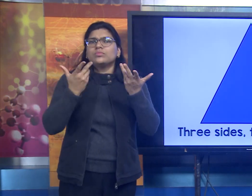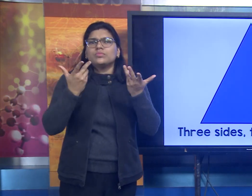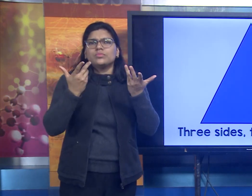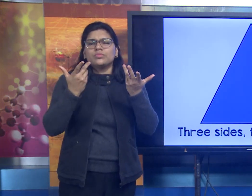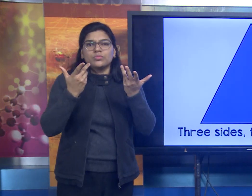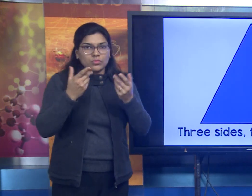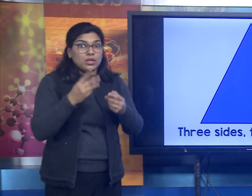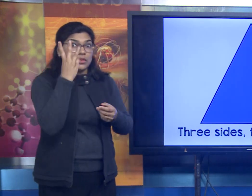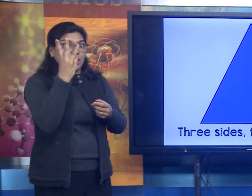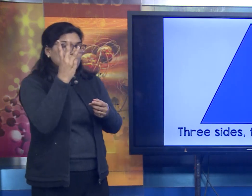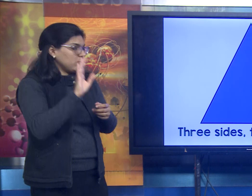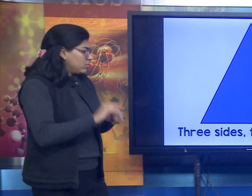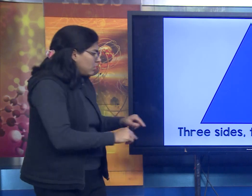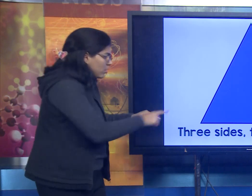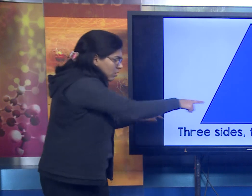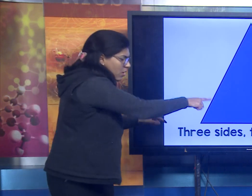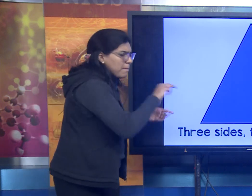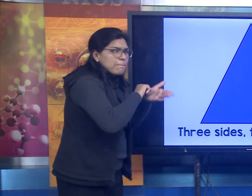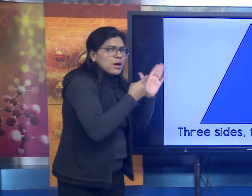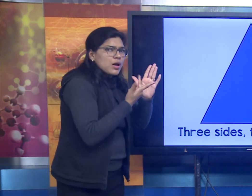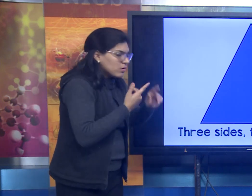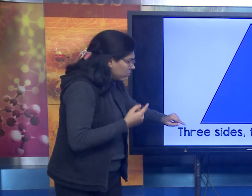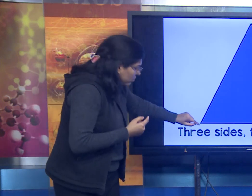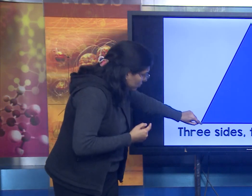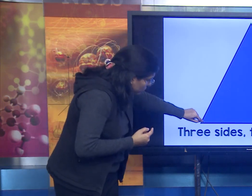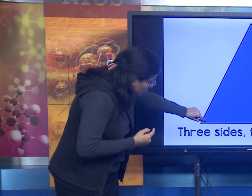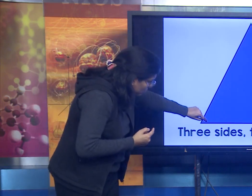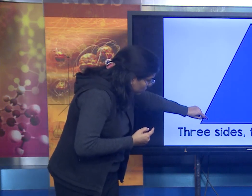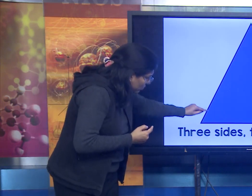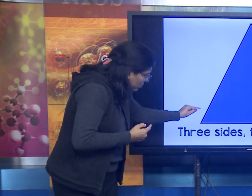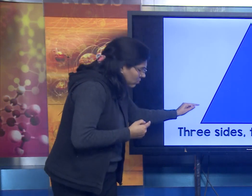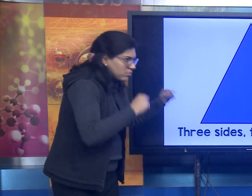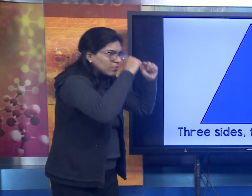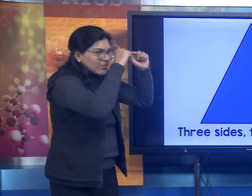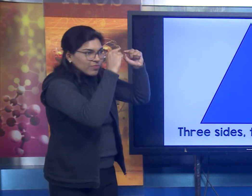Angles, what is angles? We all know that it has three angles. See, this is one angle.